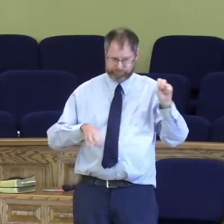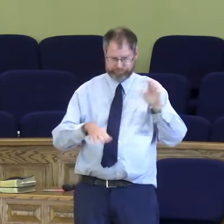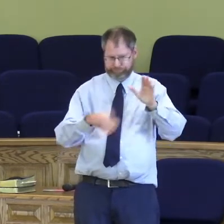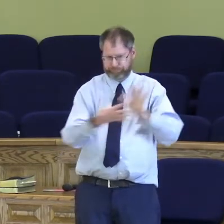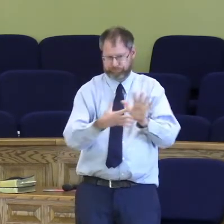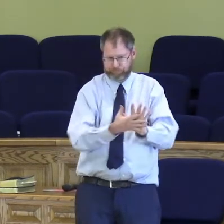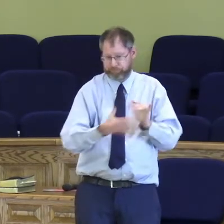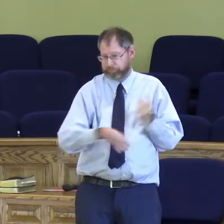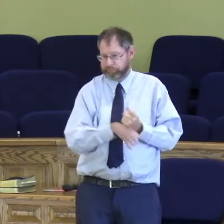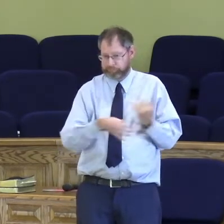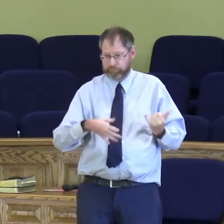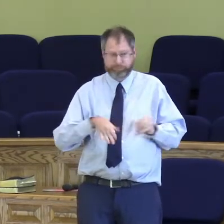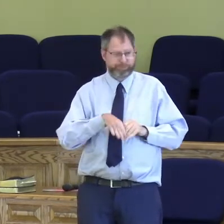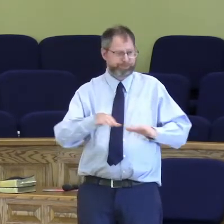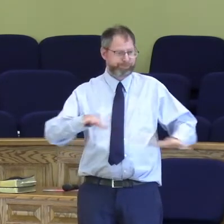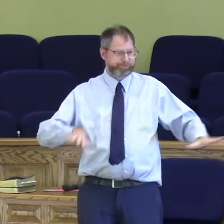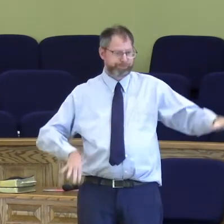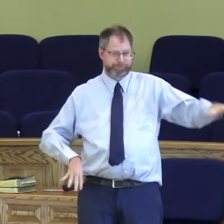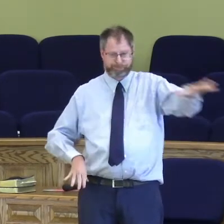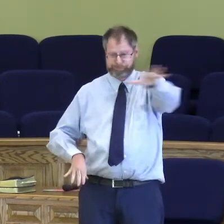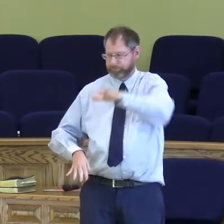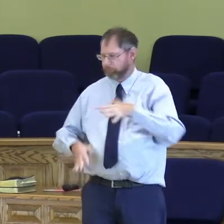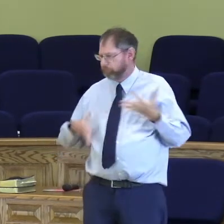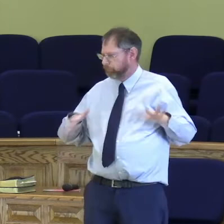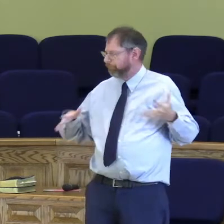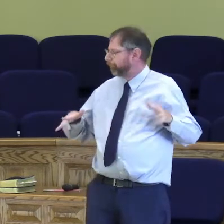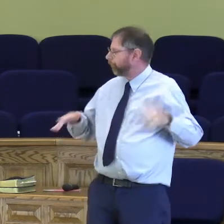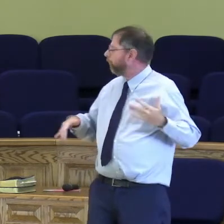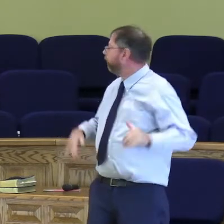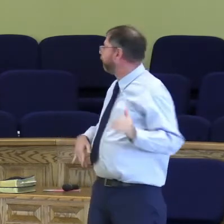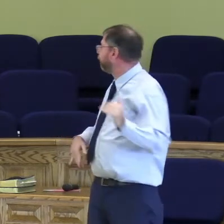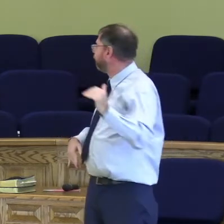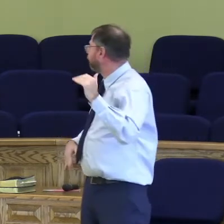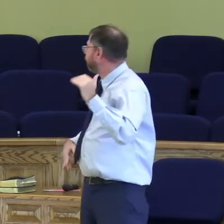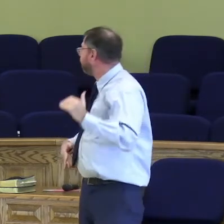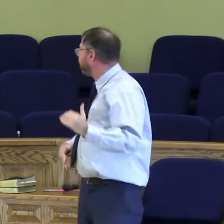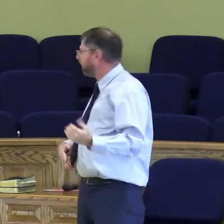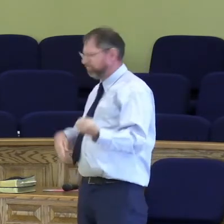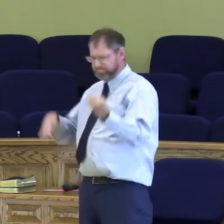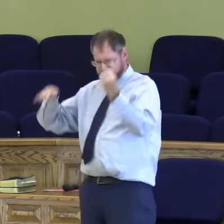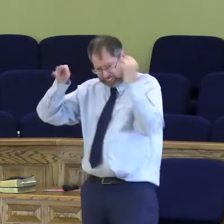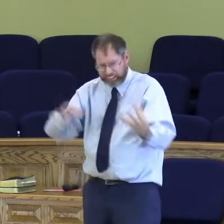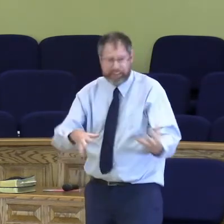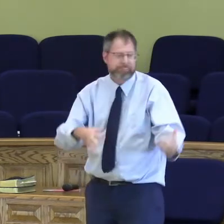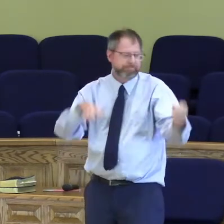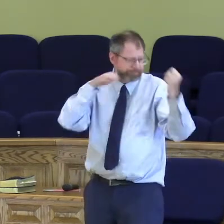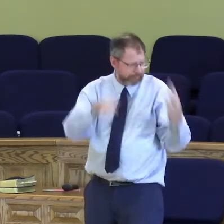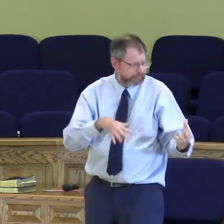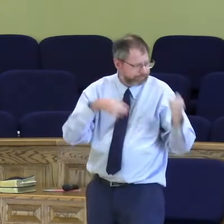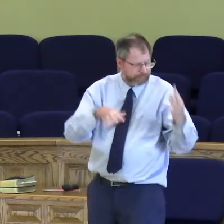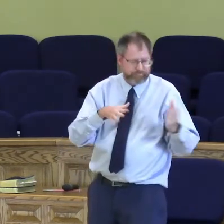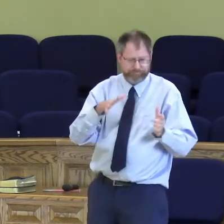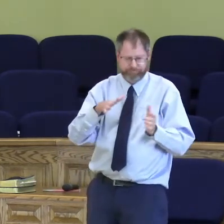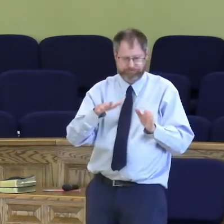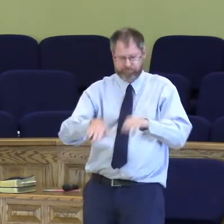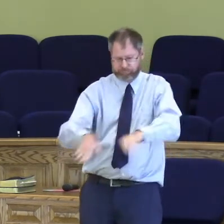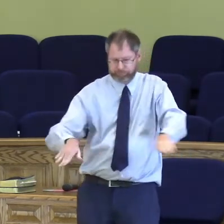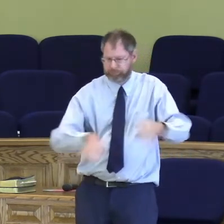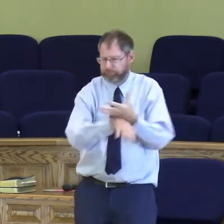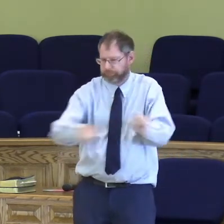in place, and now has over 30 schools that have been directly and indirectly started by him in the countries of Africa. And you